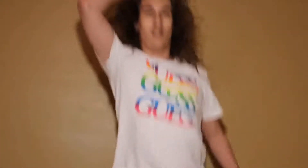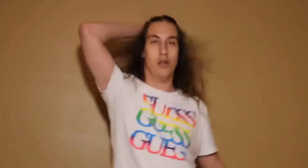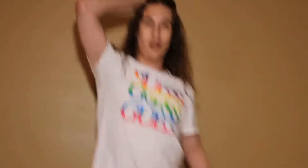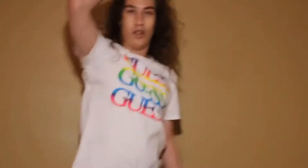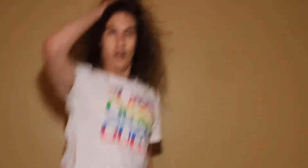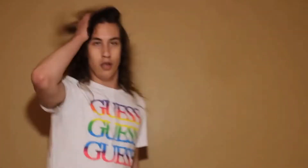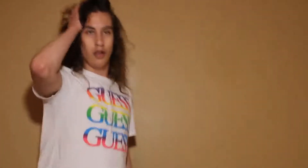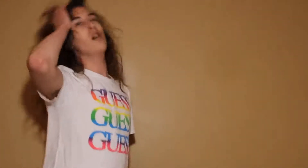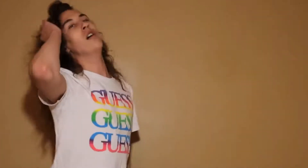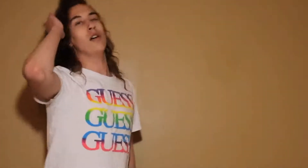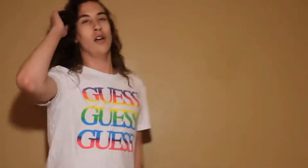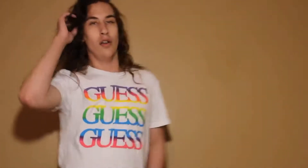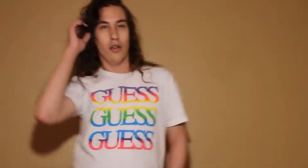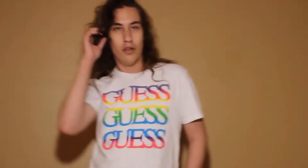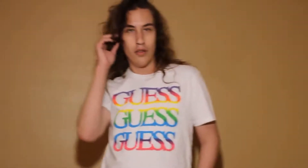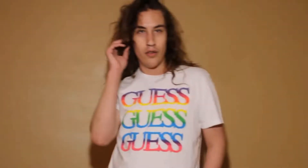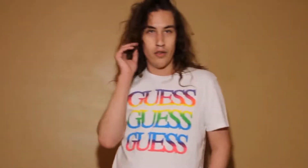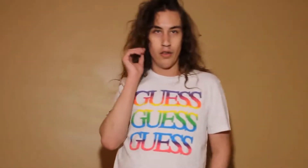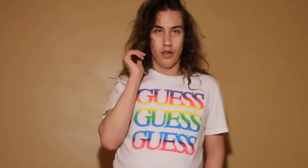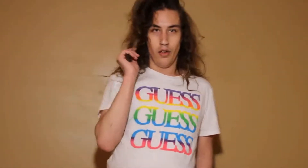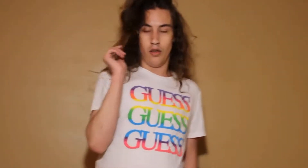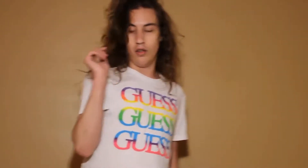This is the rhythm of the night.